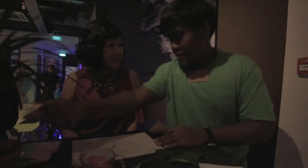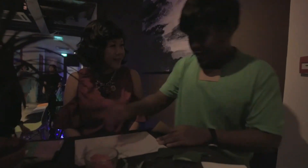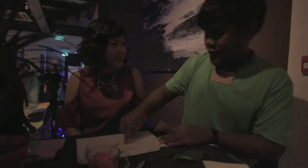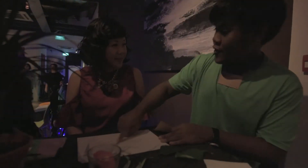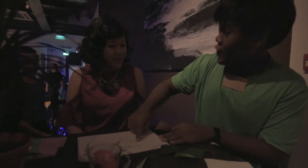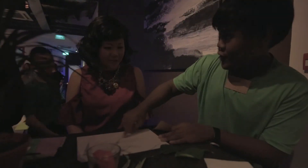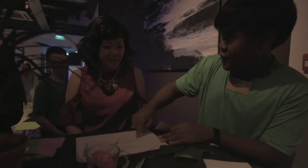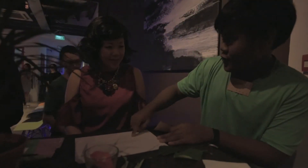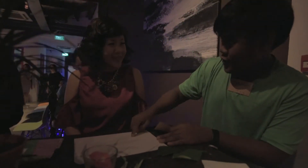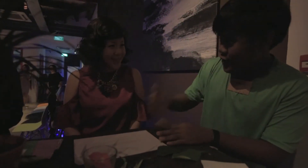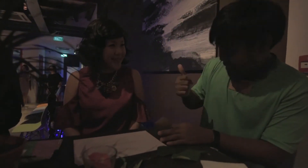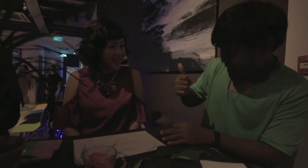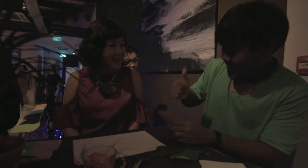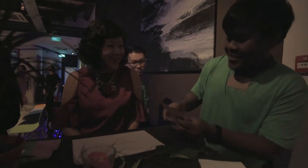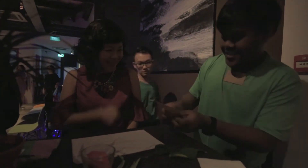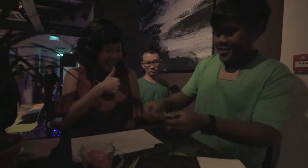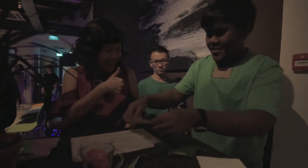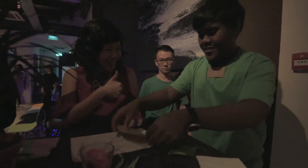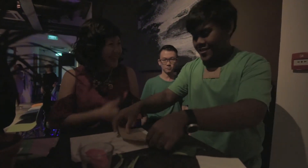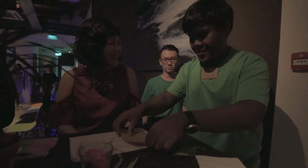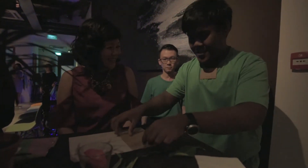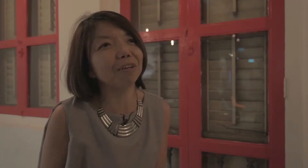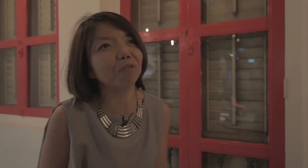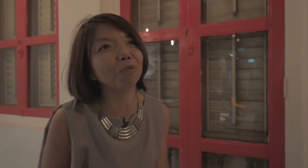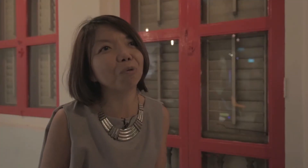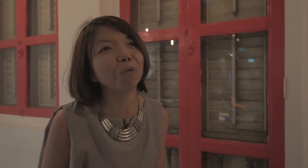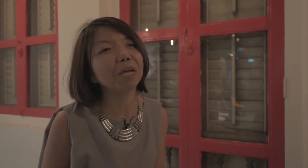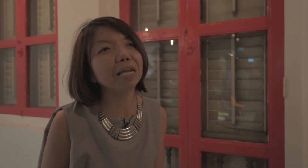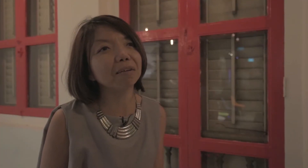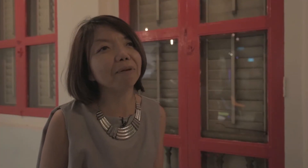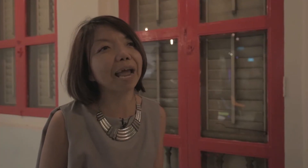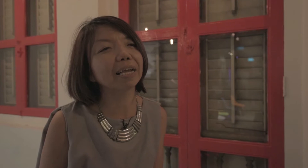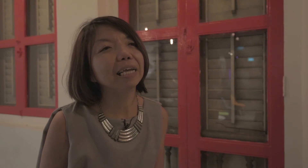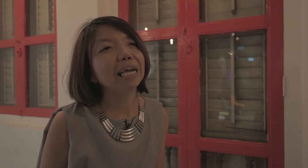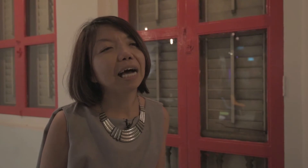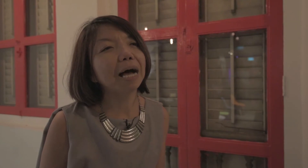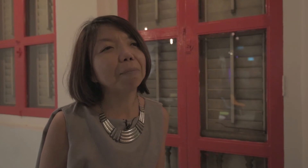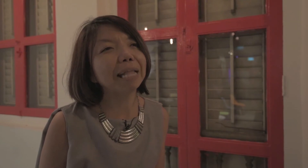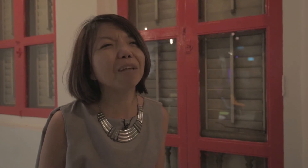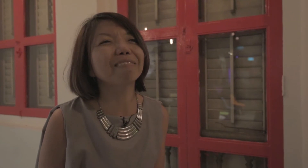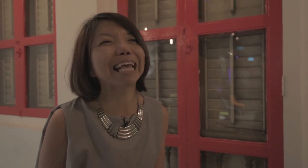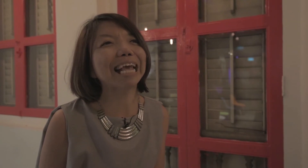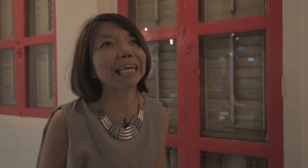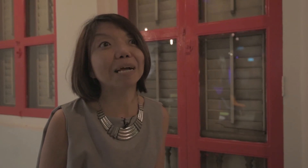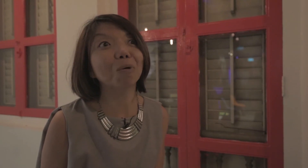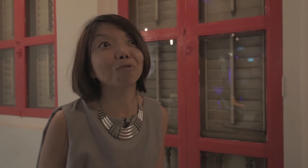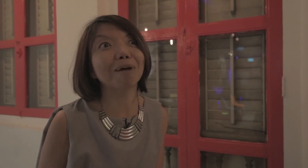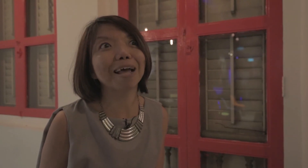abled people around us. So we should make that effort to interact and not stay in our own tribe.